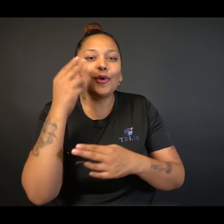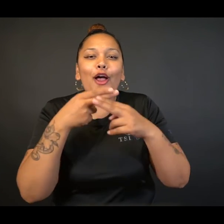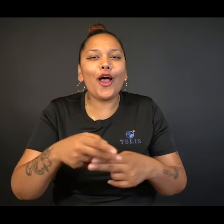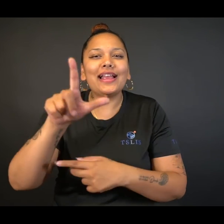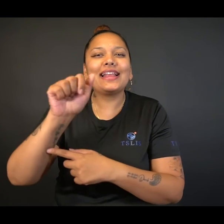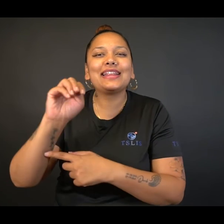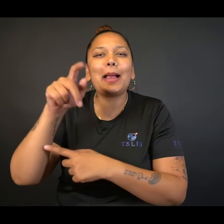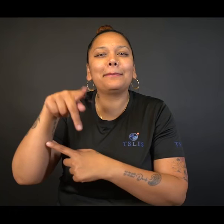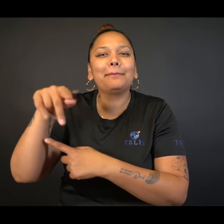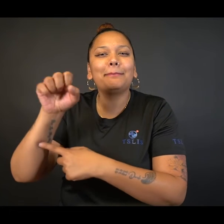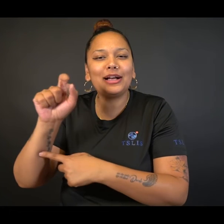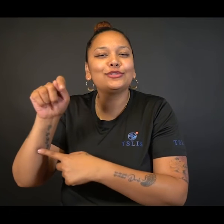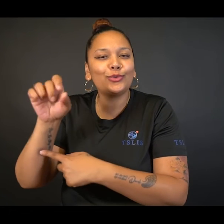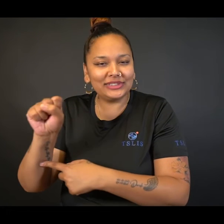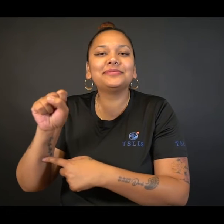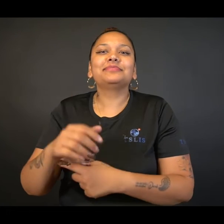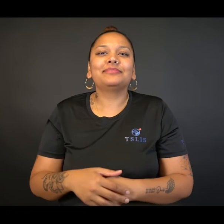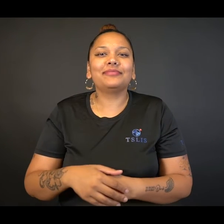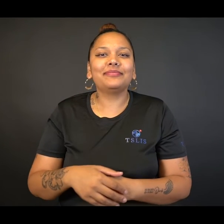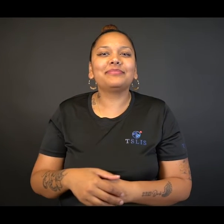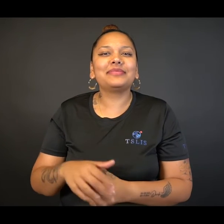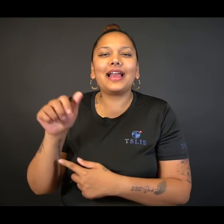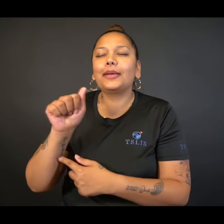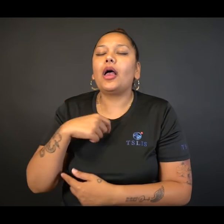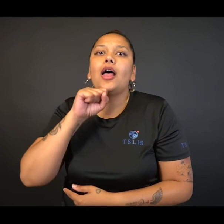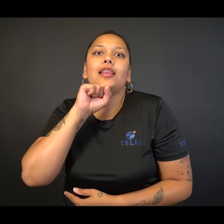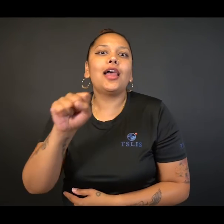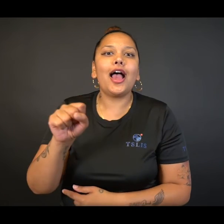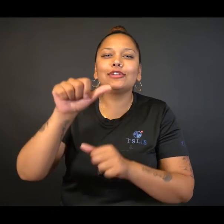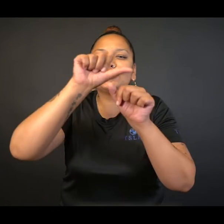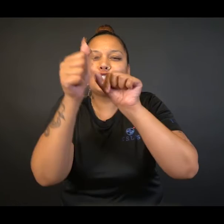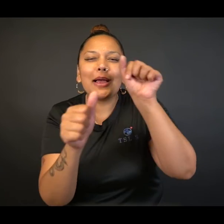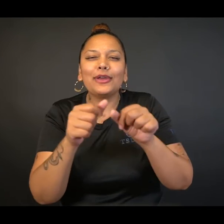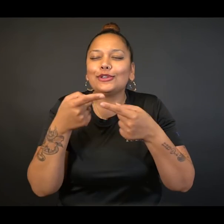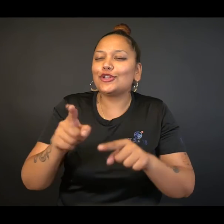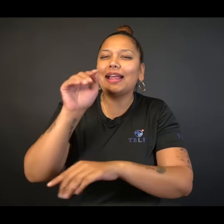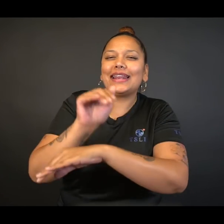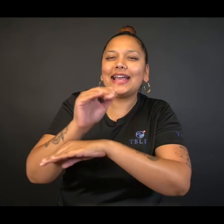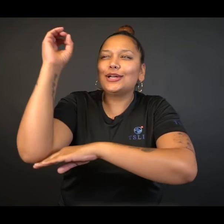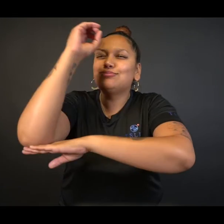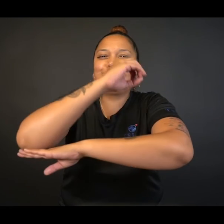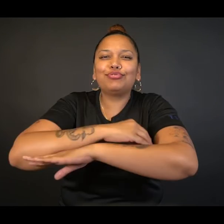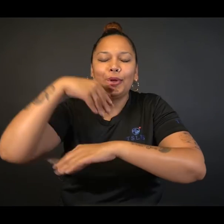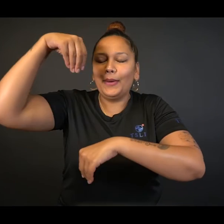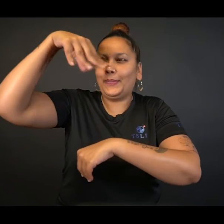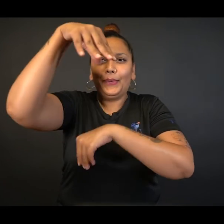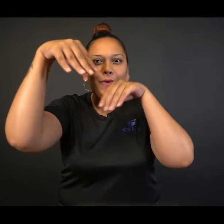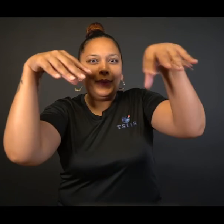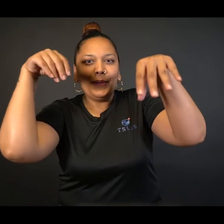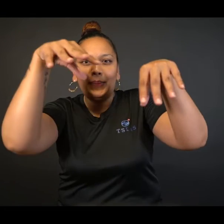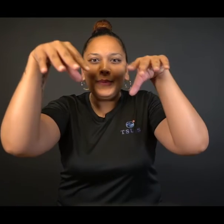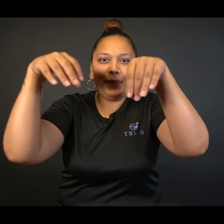in a nearby park. The piece is officially untitled. People in the neighborhood call it